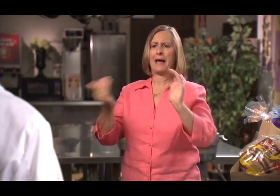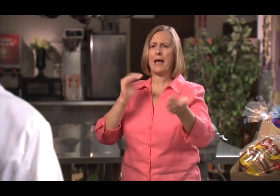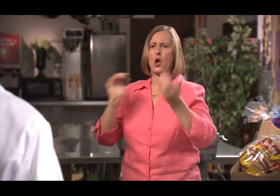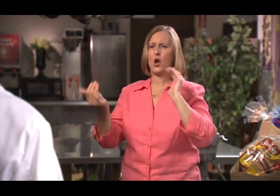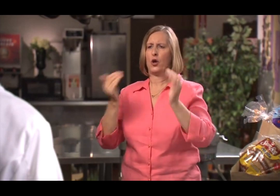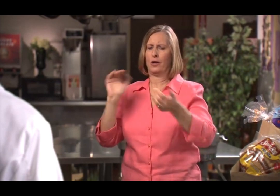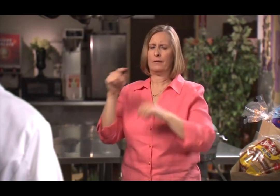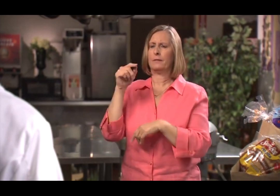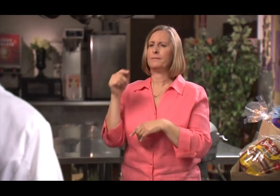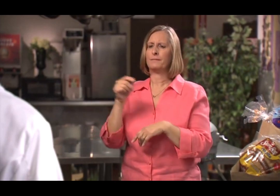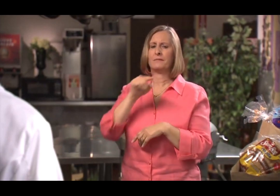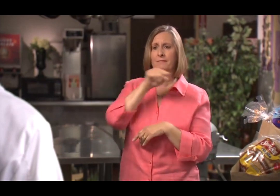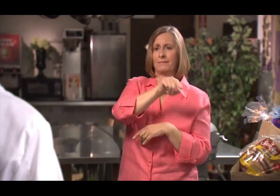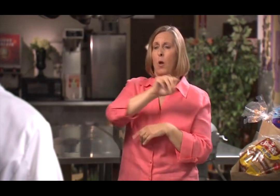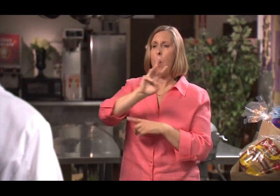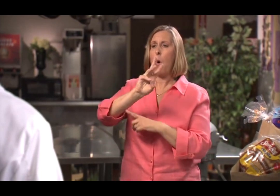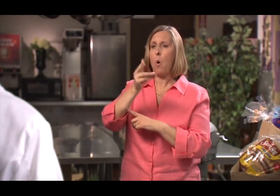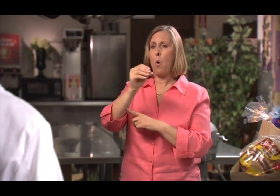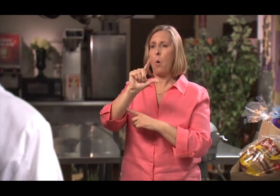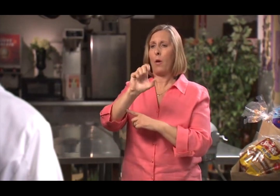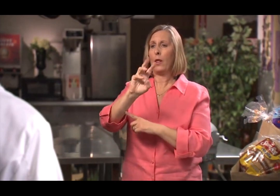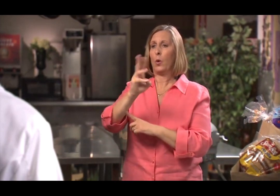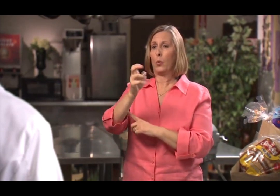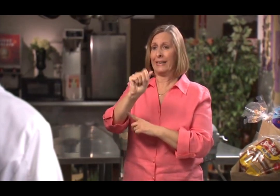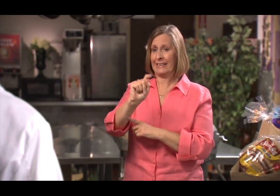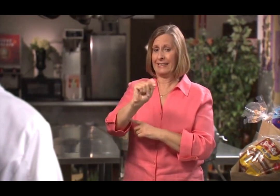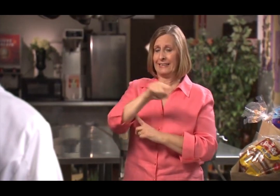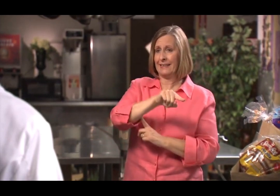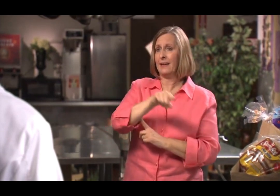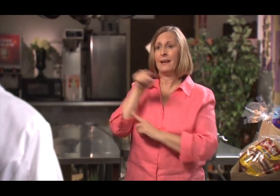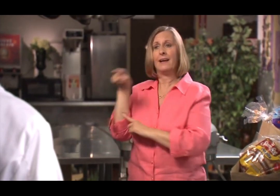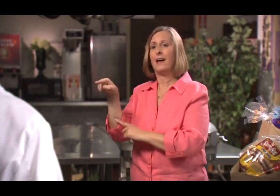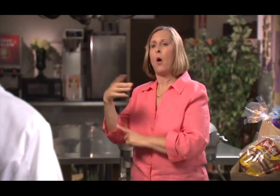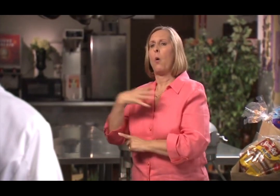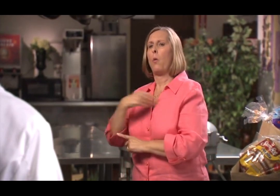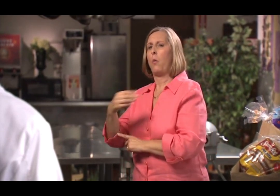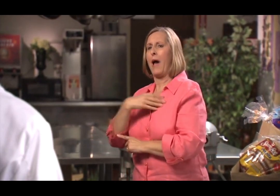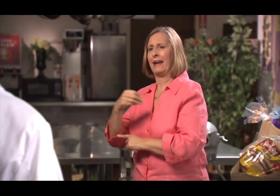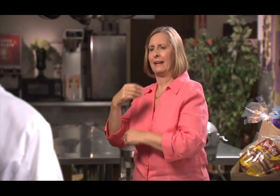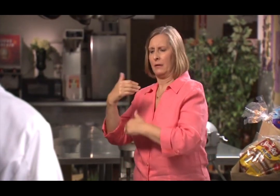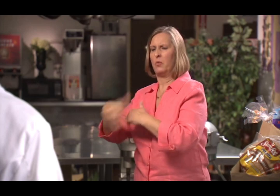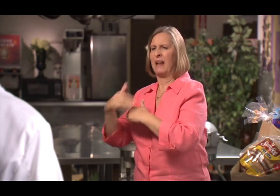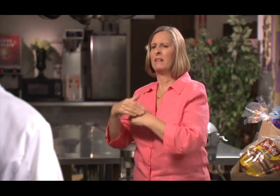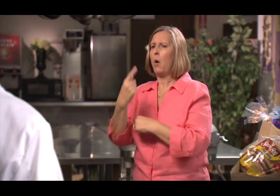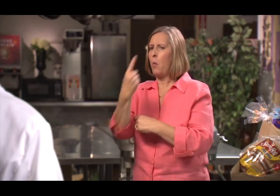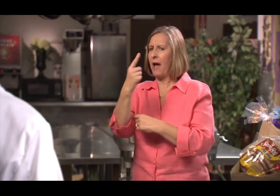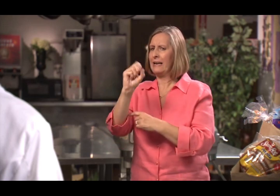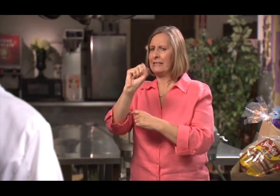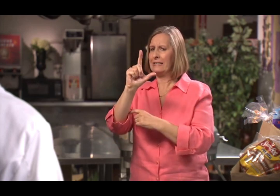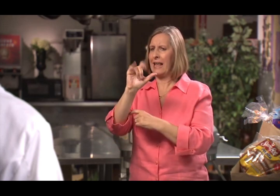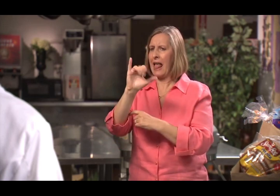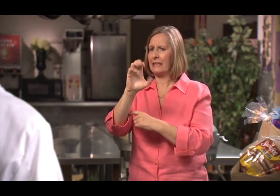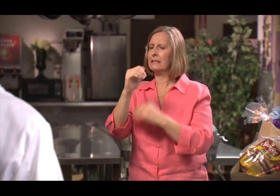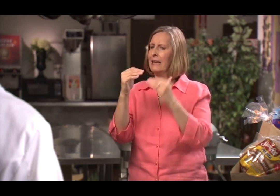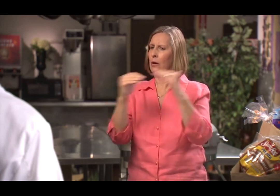Let's compare whole wheat and white bread. A serving is equal to one slice.